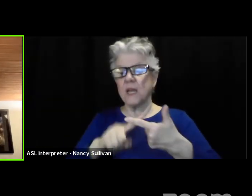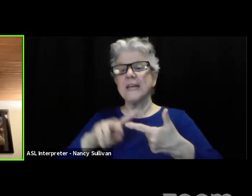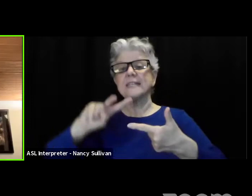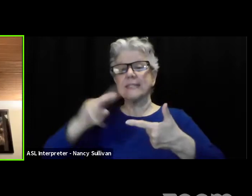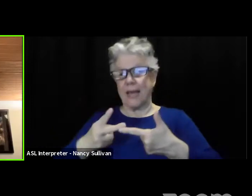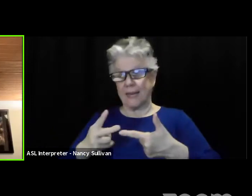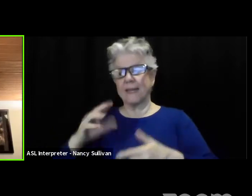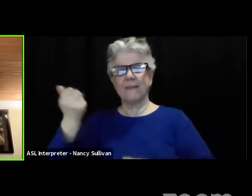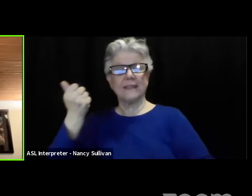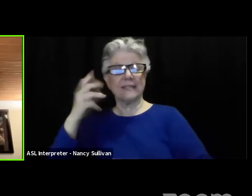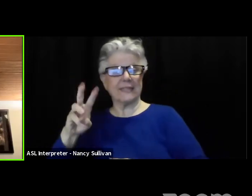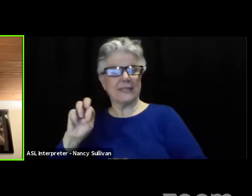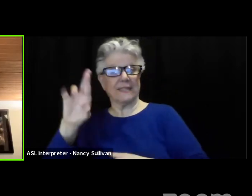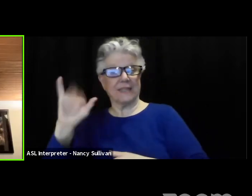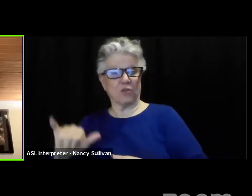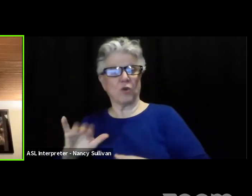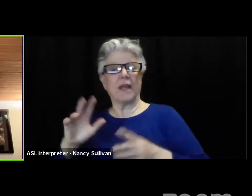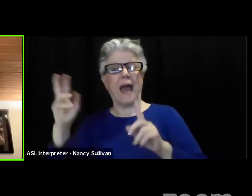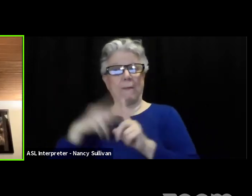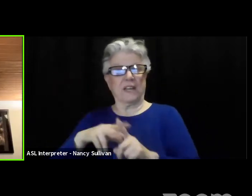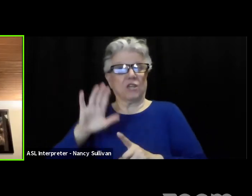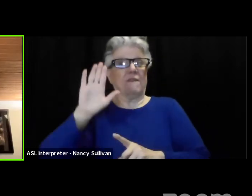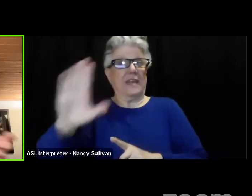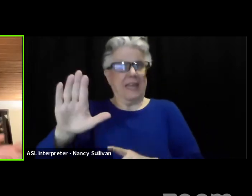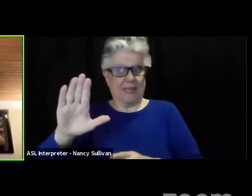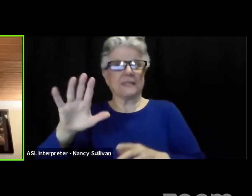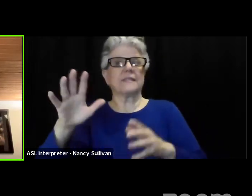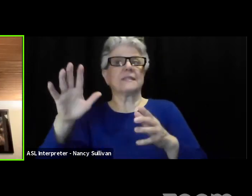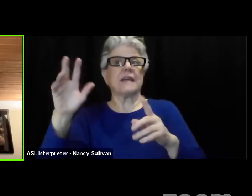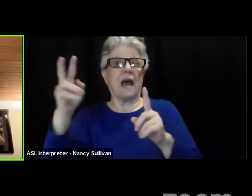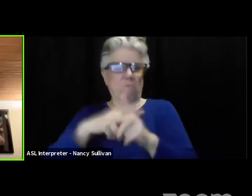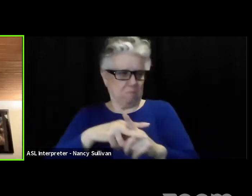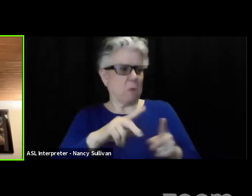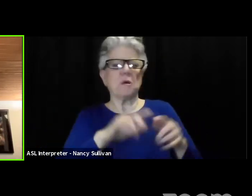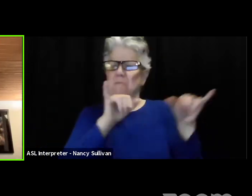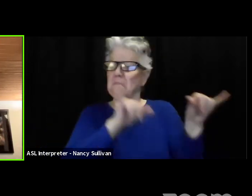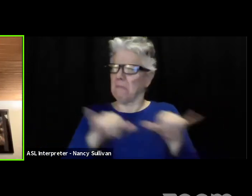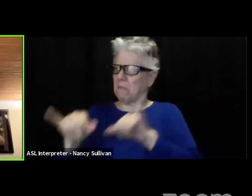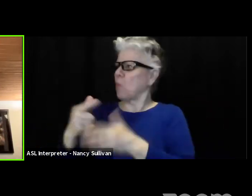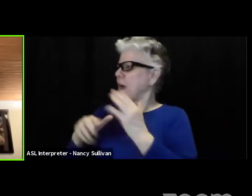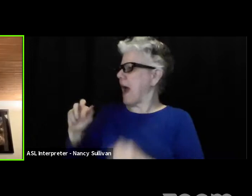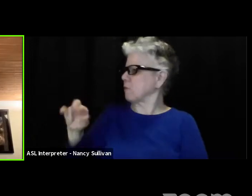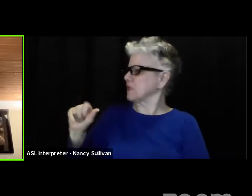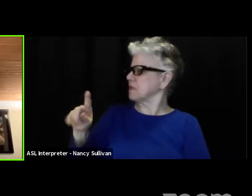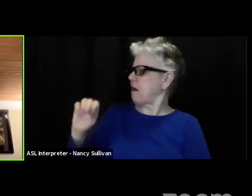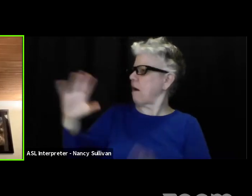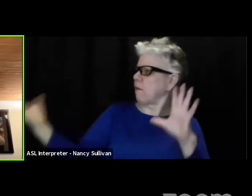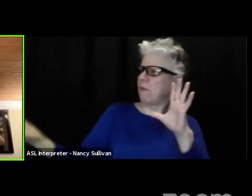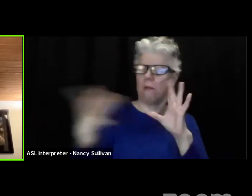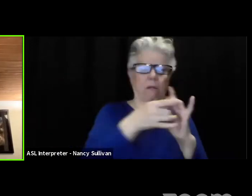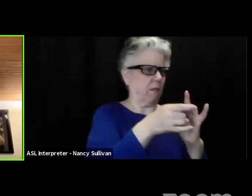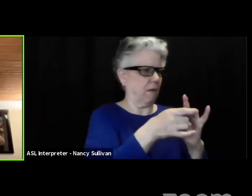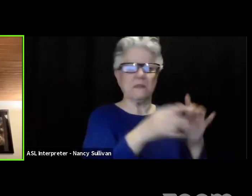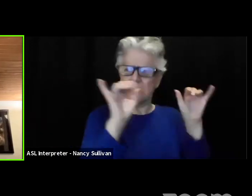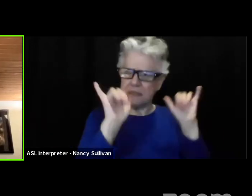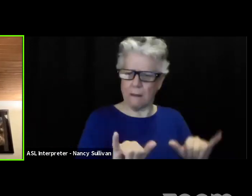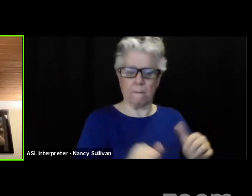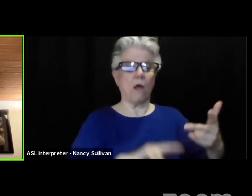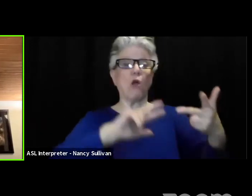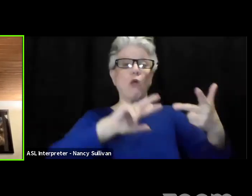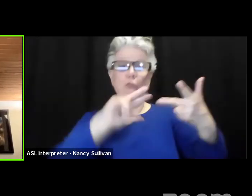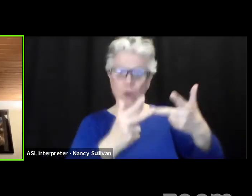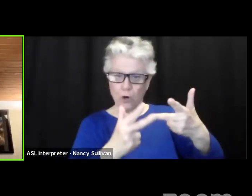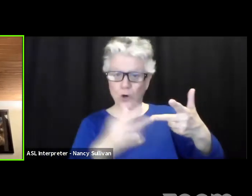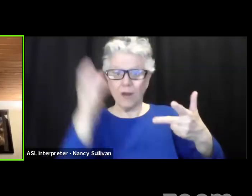century application of Mayer's interpretation to the Amerindians was consistent with what Aristotle was describing. And three, the view